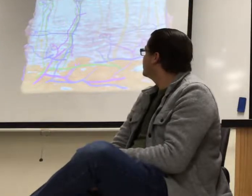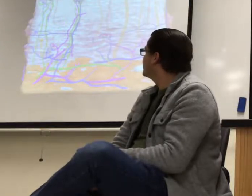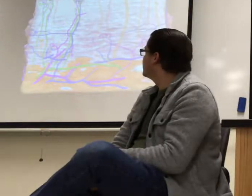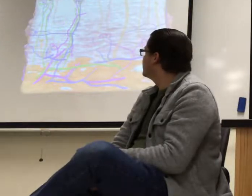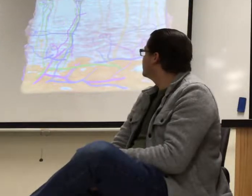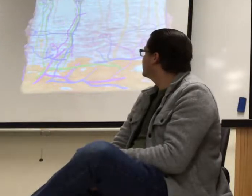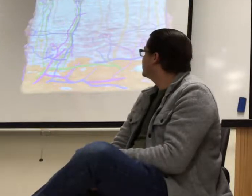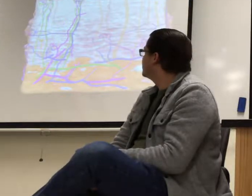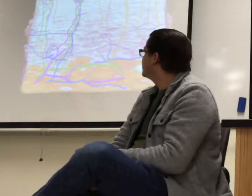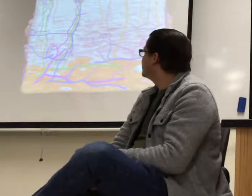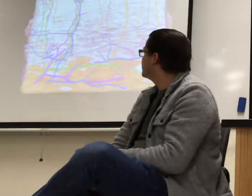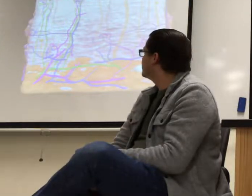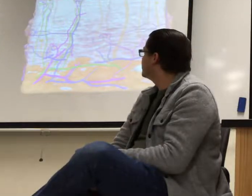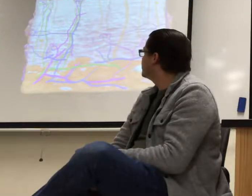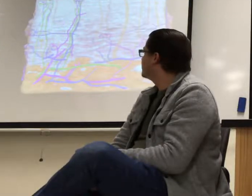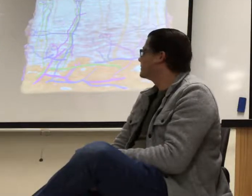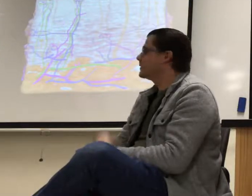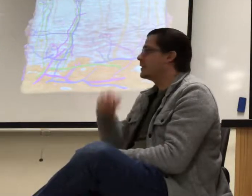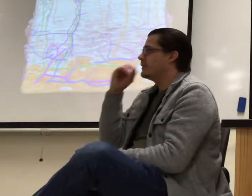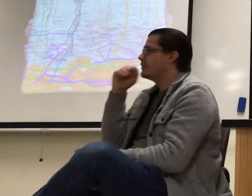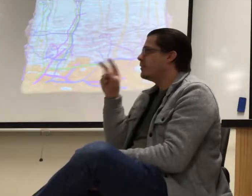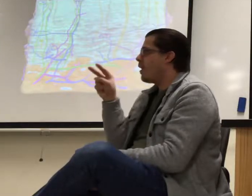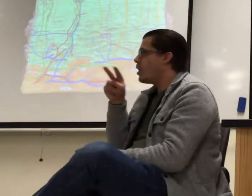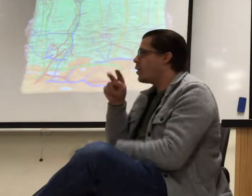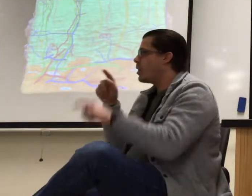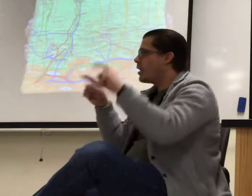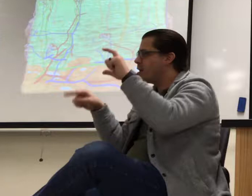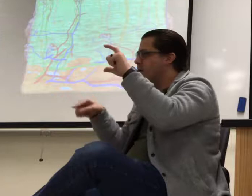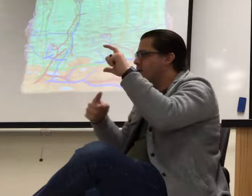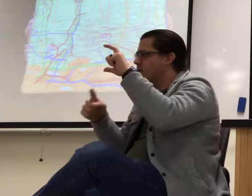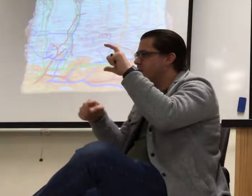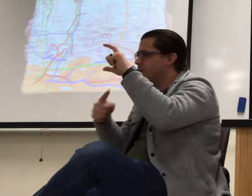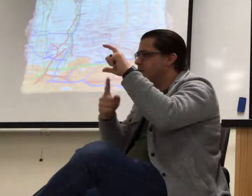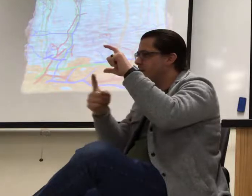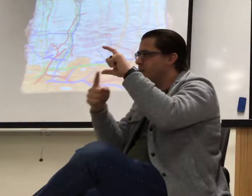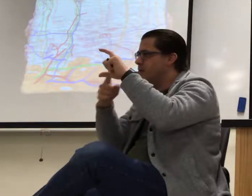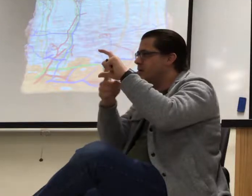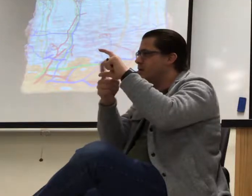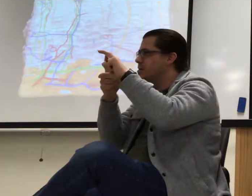So if you follow the blood vessel, I don't think highlighting it helps.